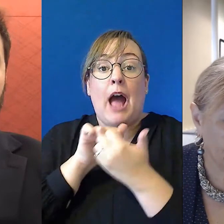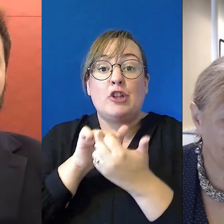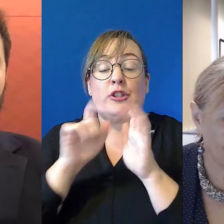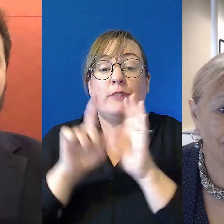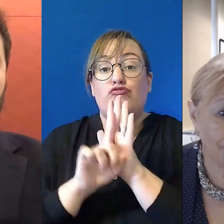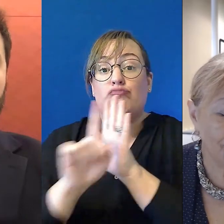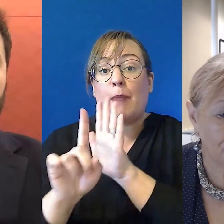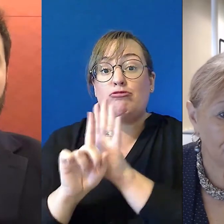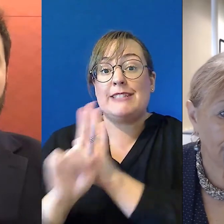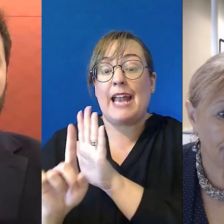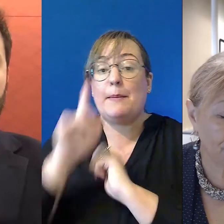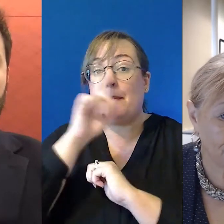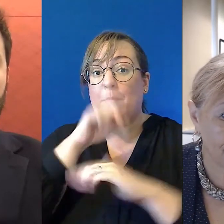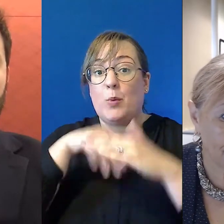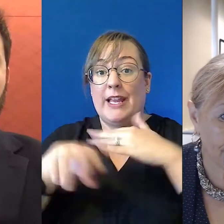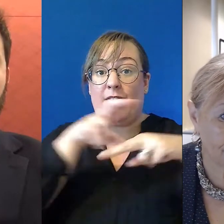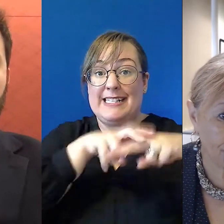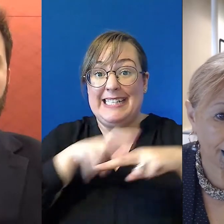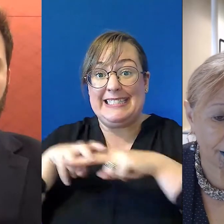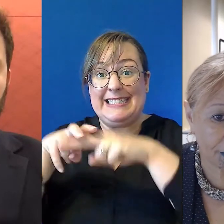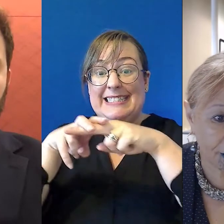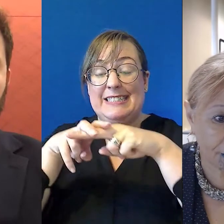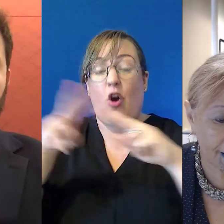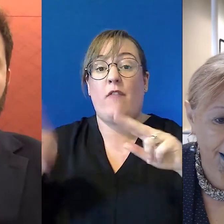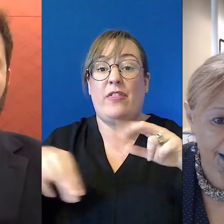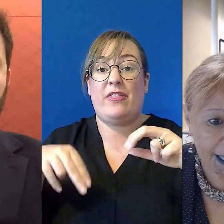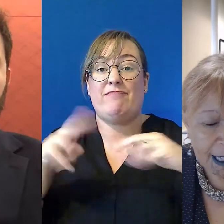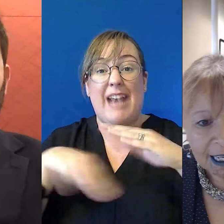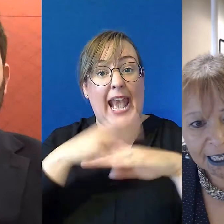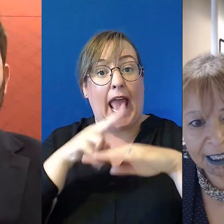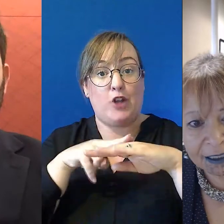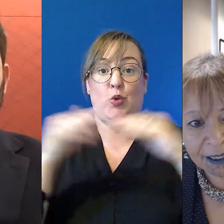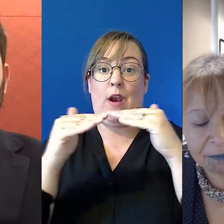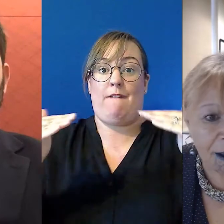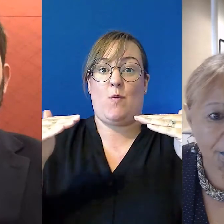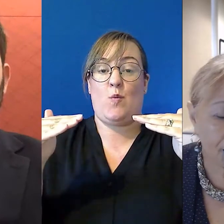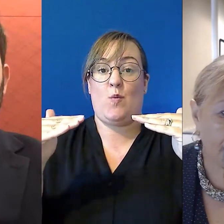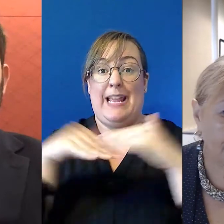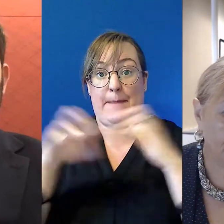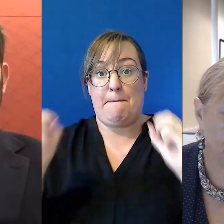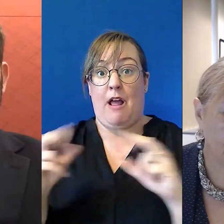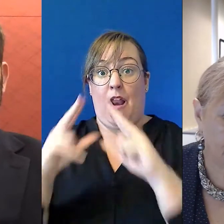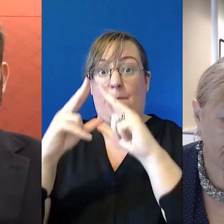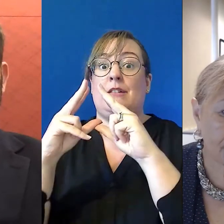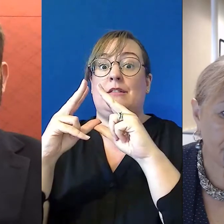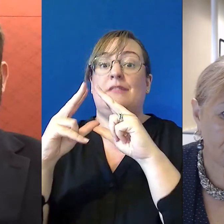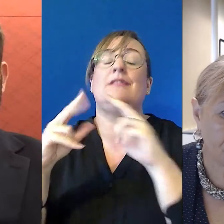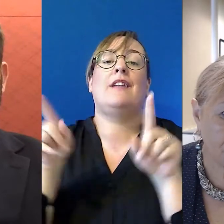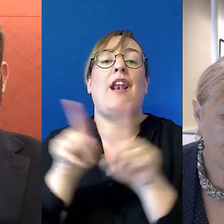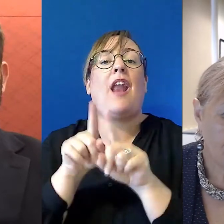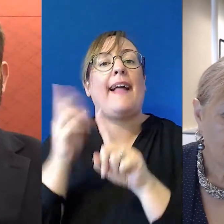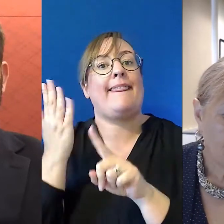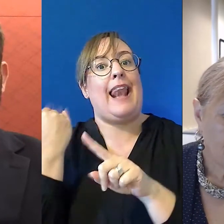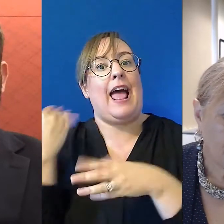people in the national parliament, those MPs who are elected onto those seats. And sometimes, like the last